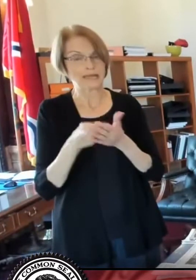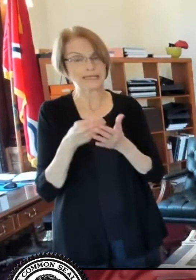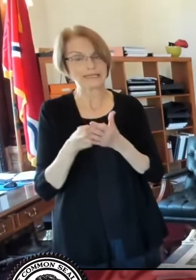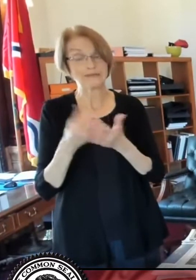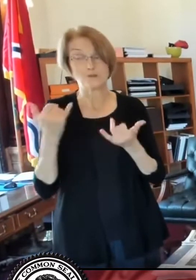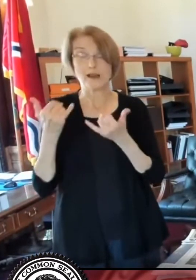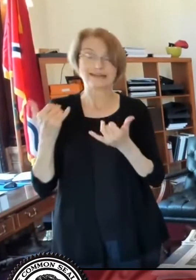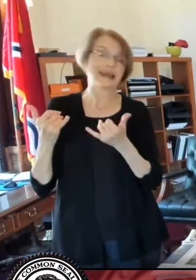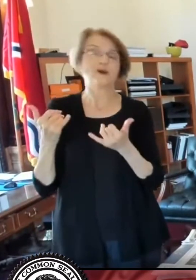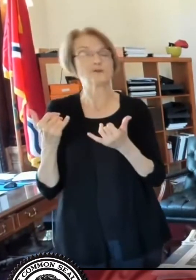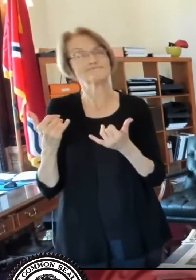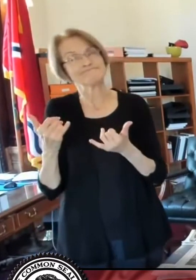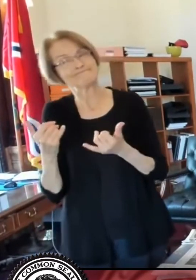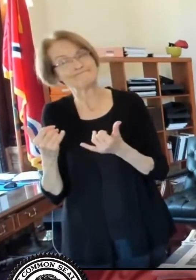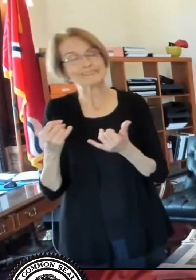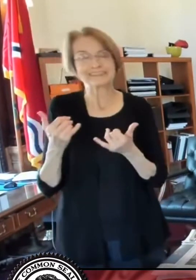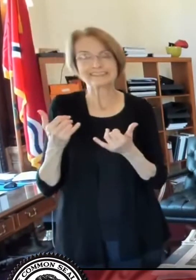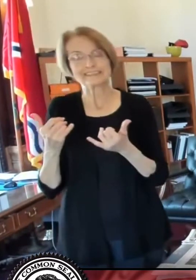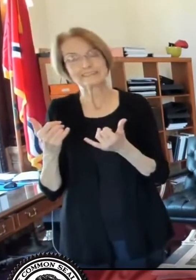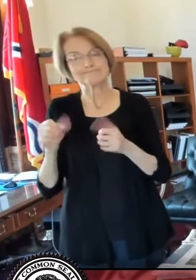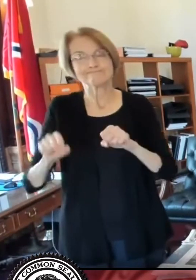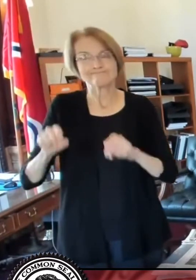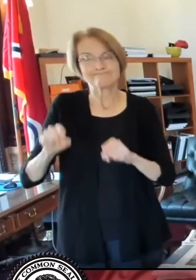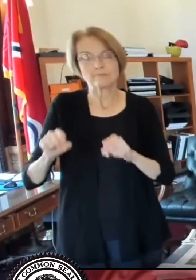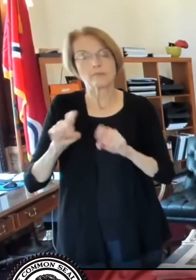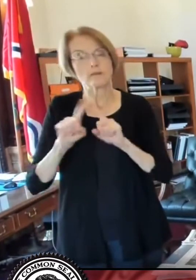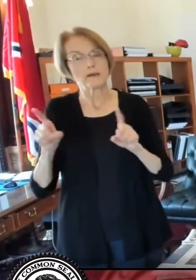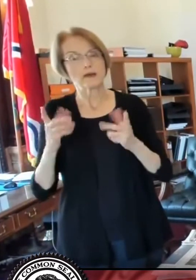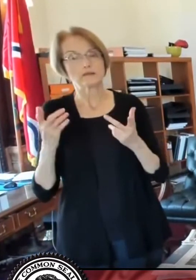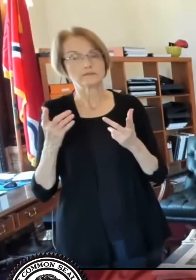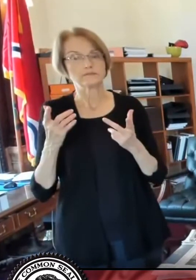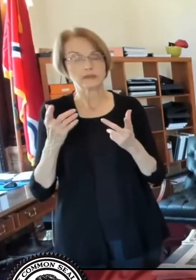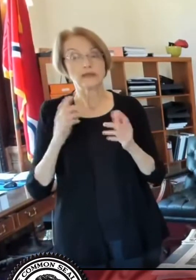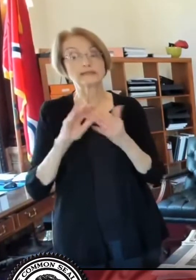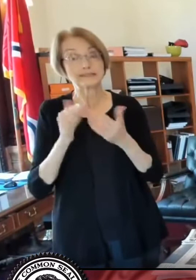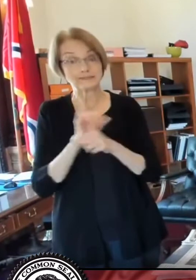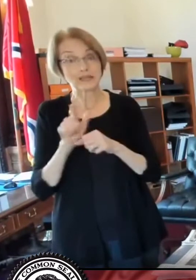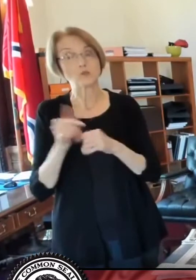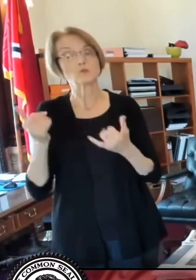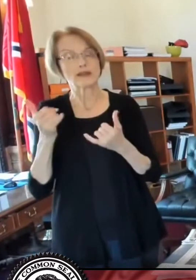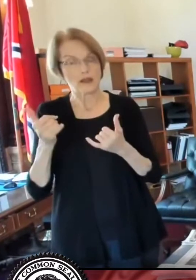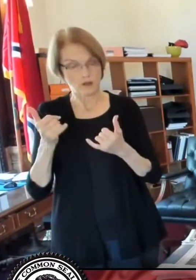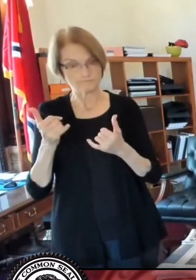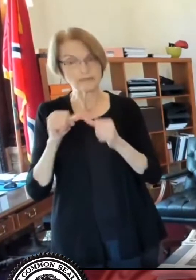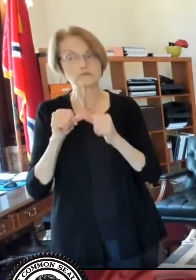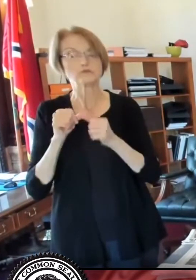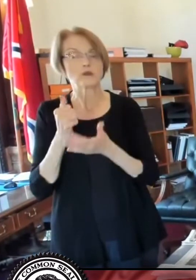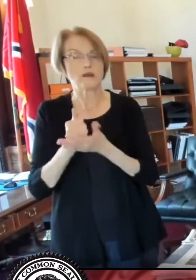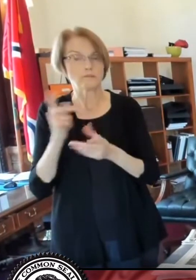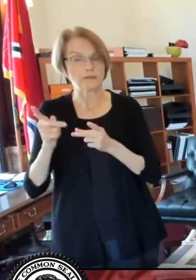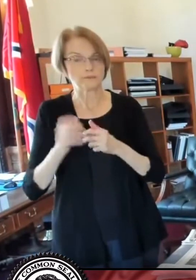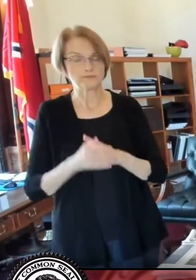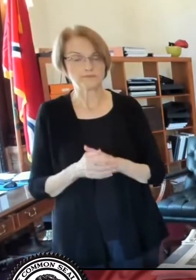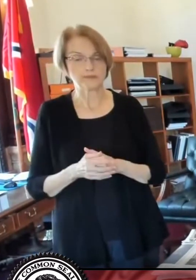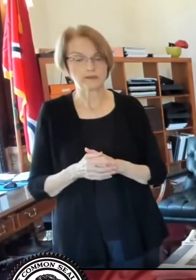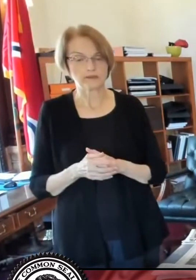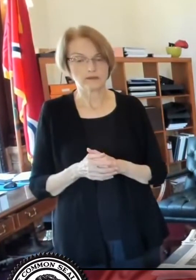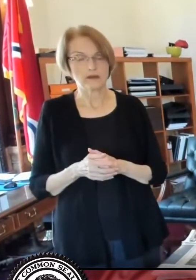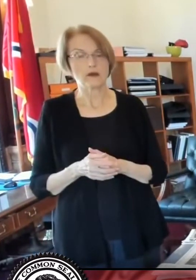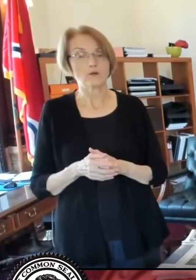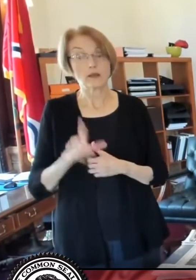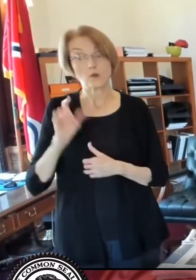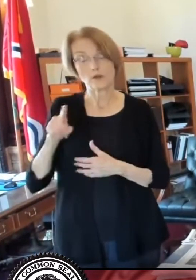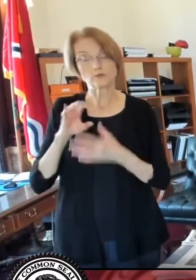now to continue to help people, but that's what the city is doing right now. On the election, Mayor,